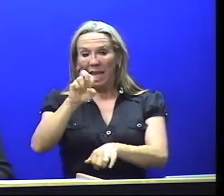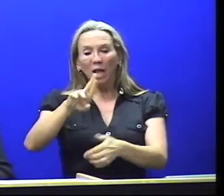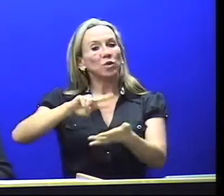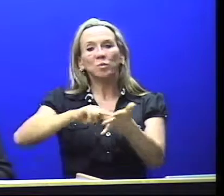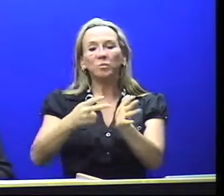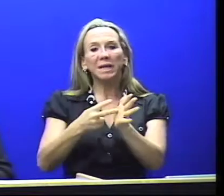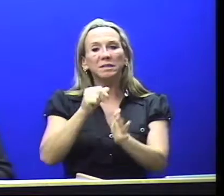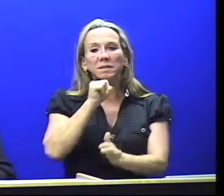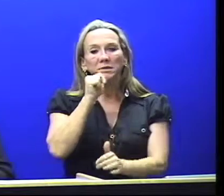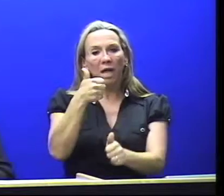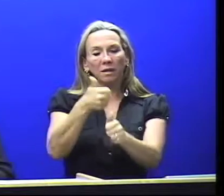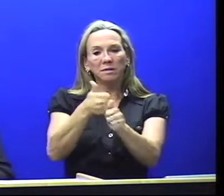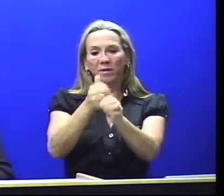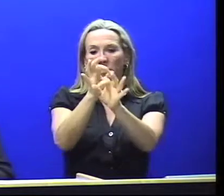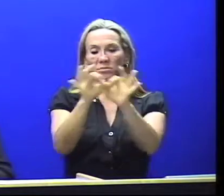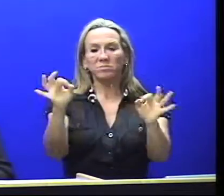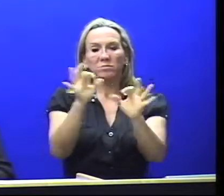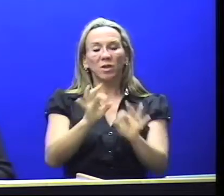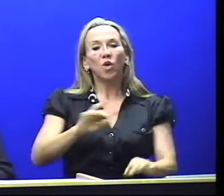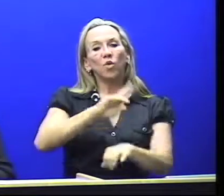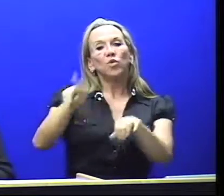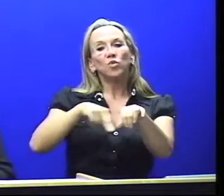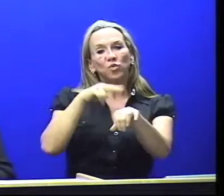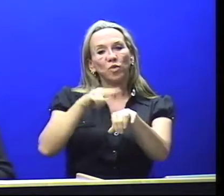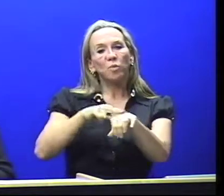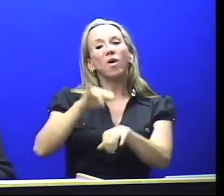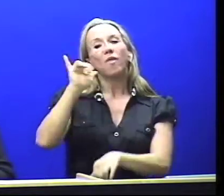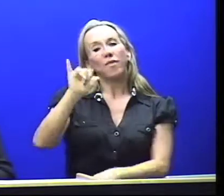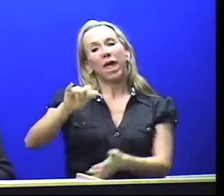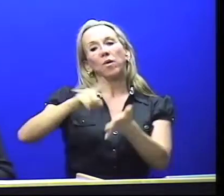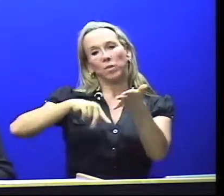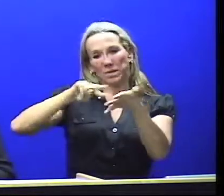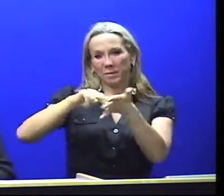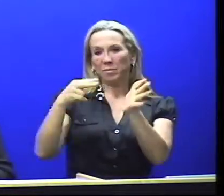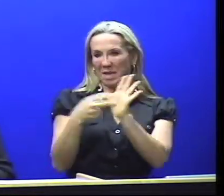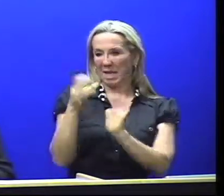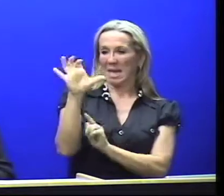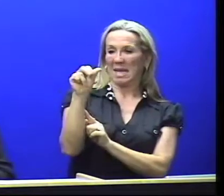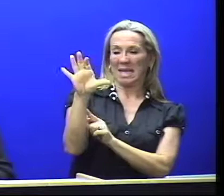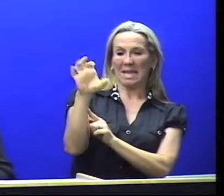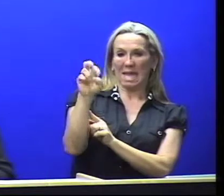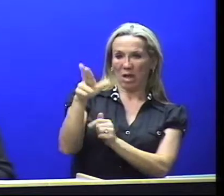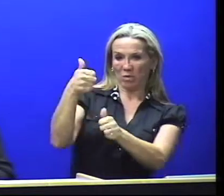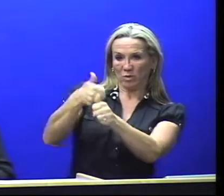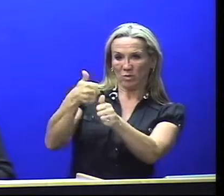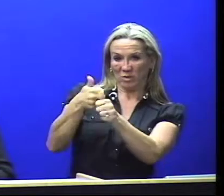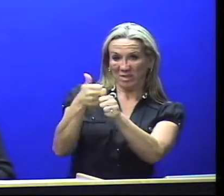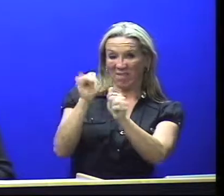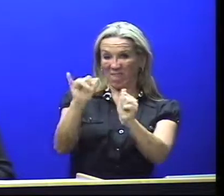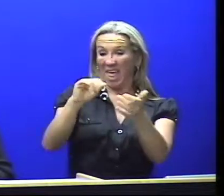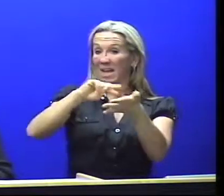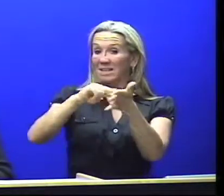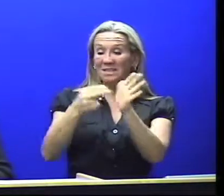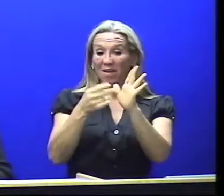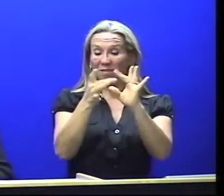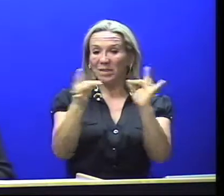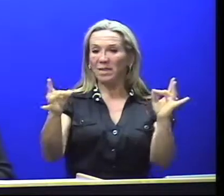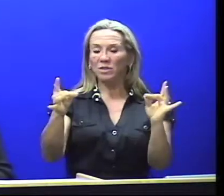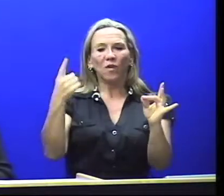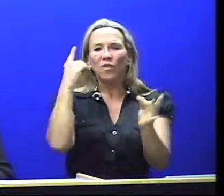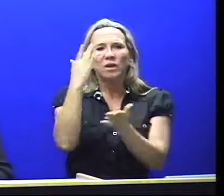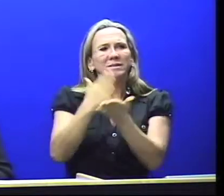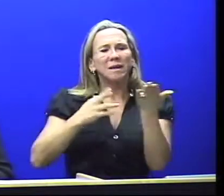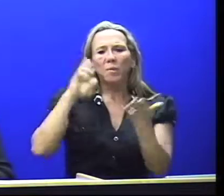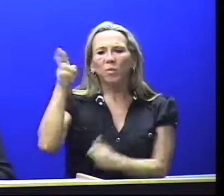the definition of a cancer is when cells become abnormal for some